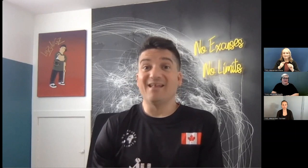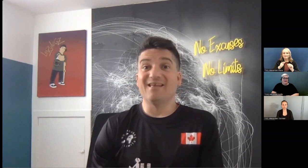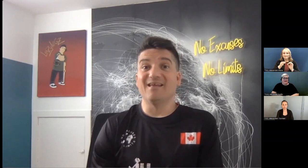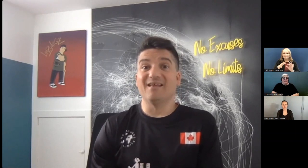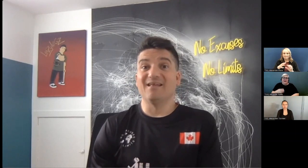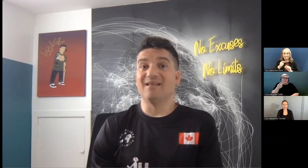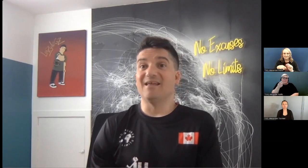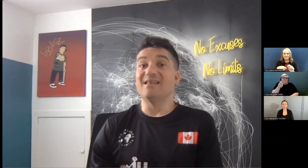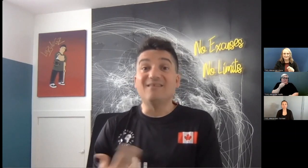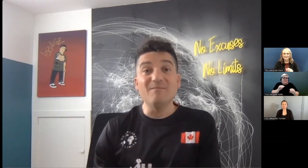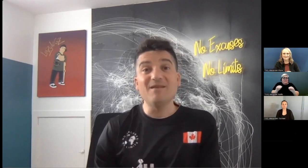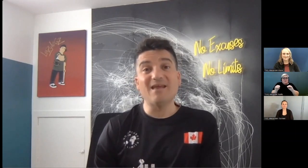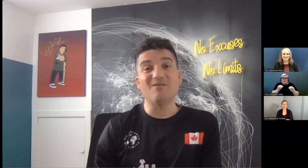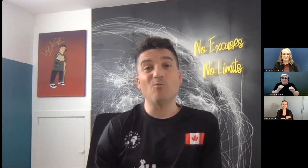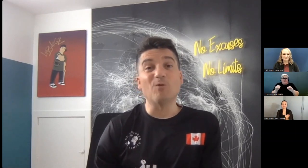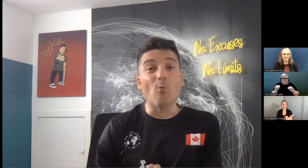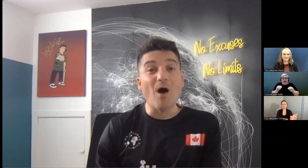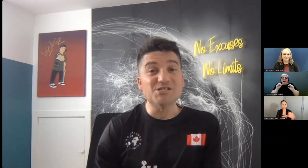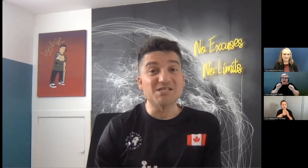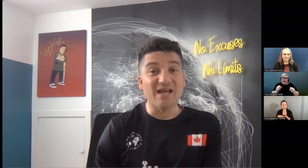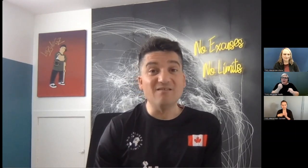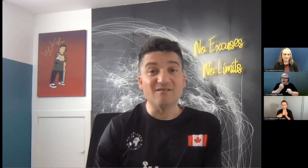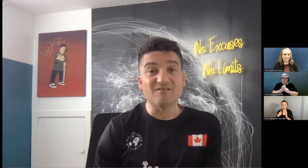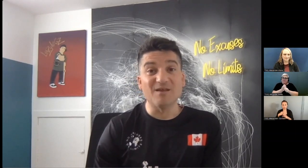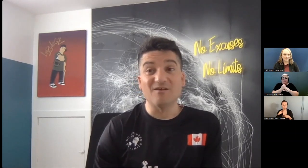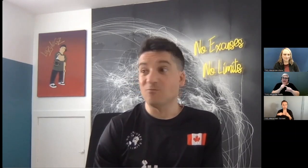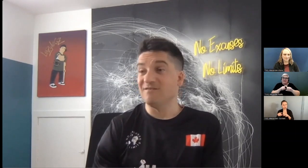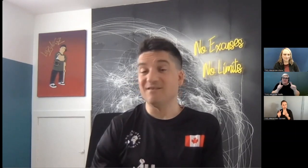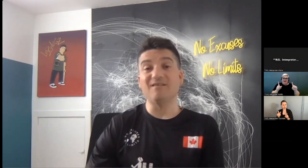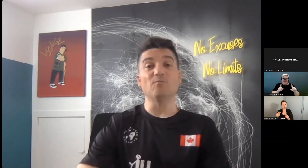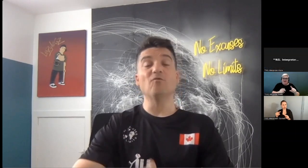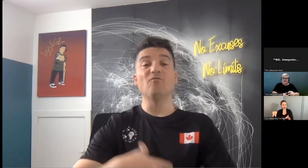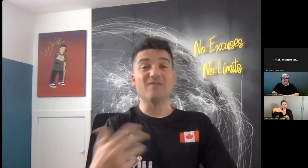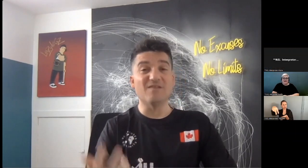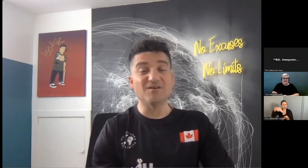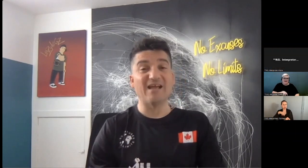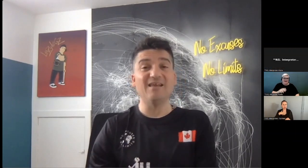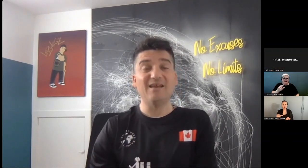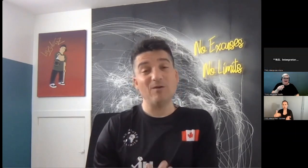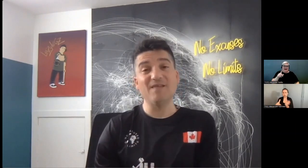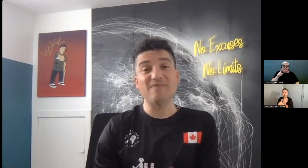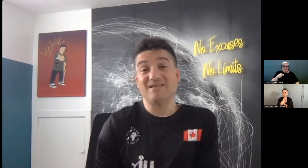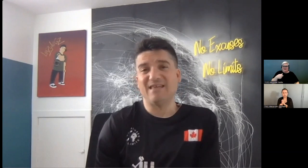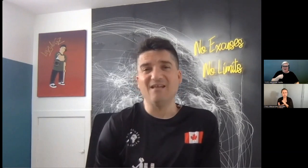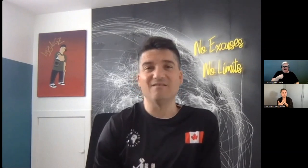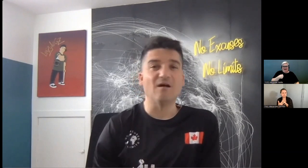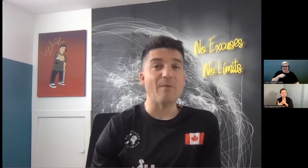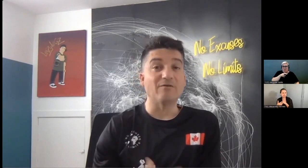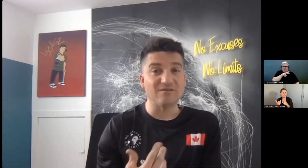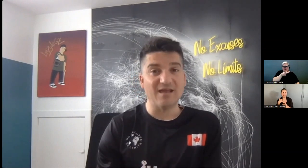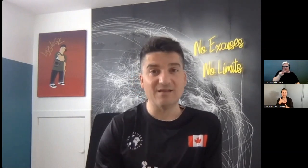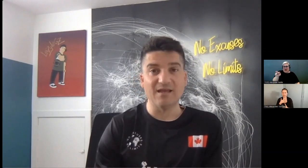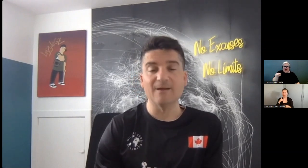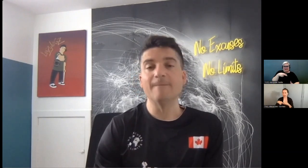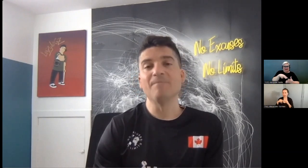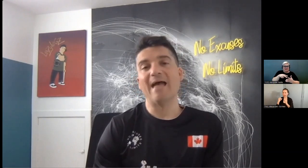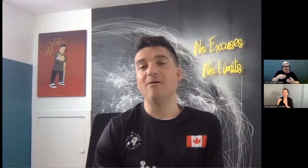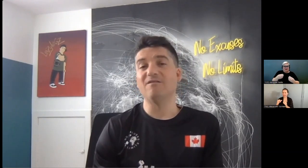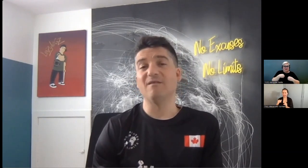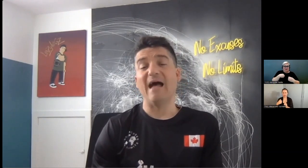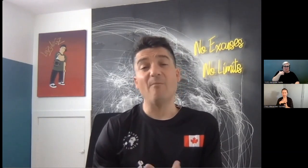we get intimidated when we watch dancers because we see their movement and their technique, and we think that dance is all about